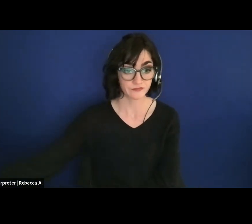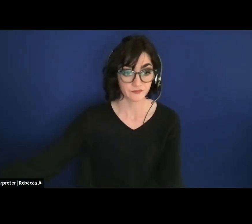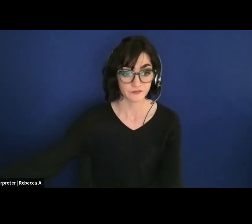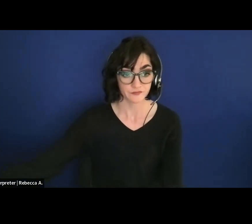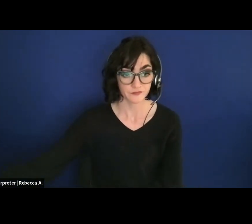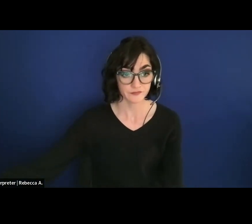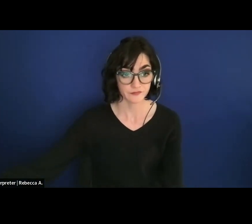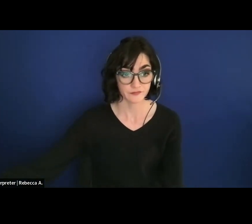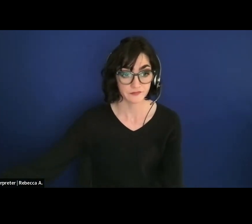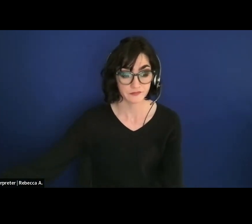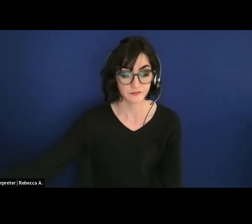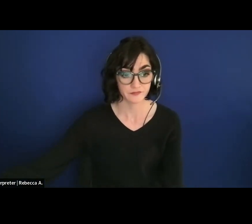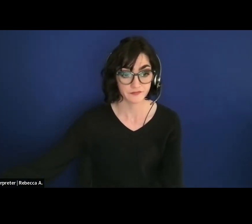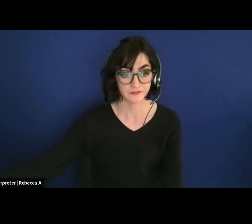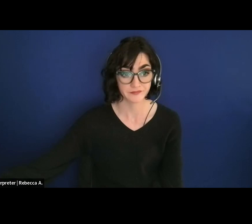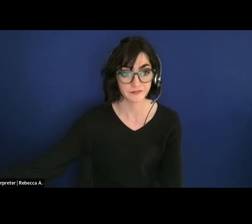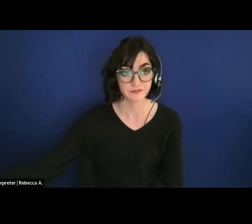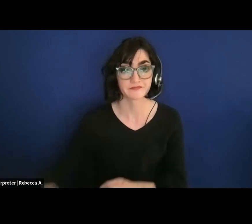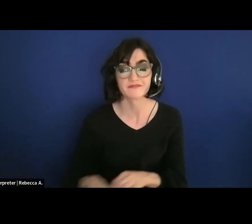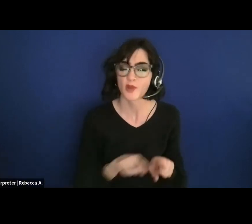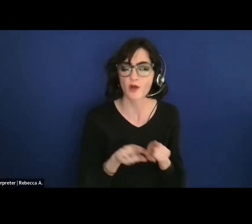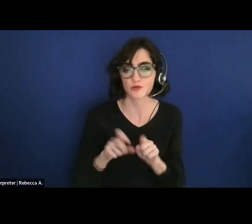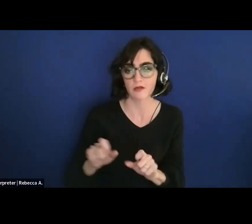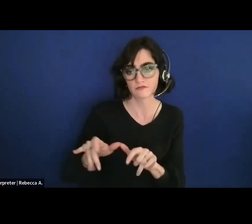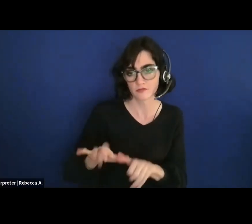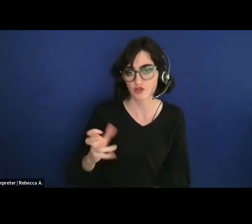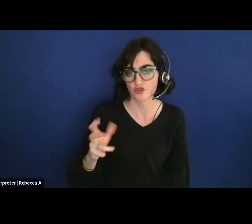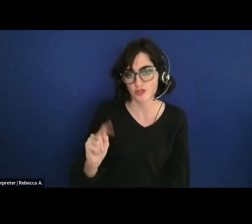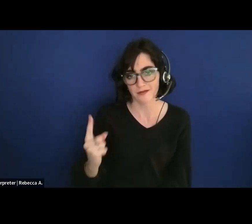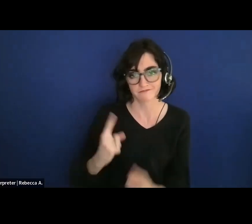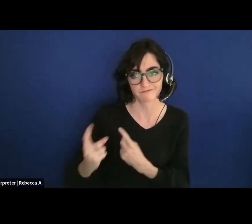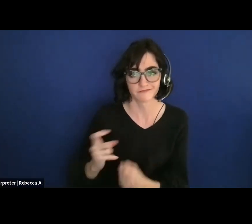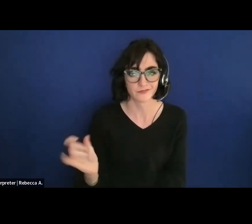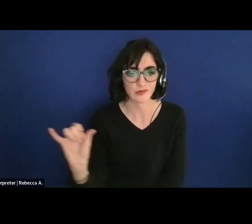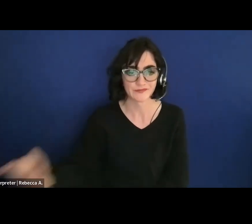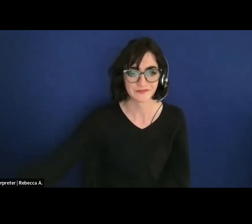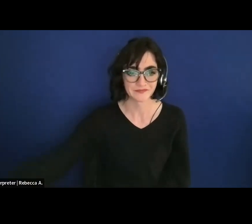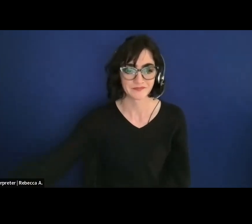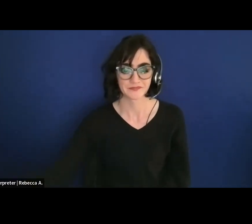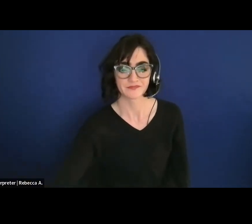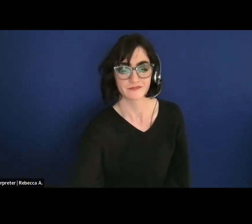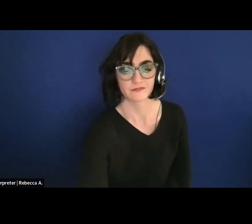You also, of course, are always welcome to put them in the chat and I can relay them.